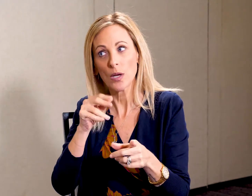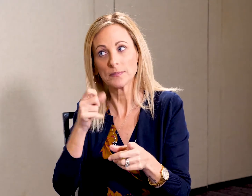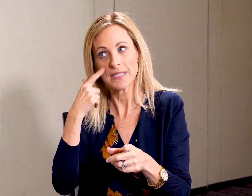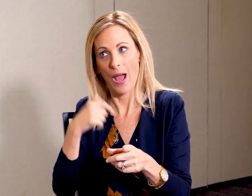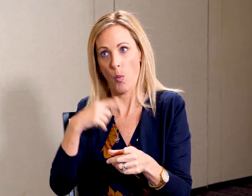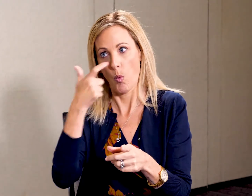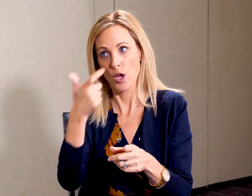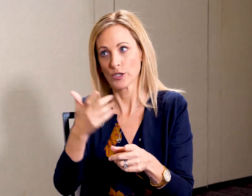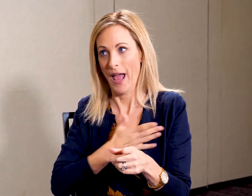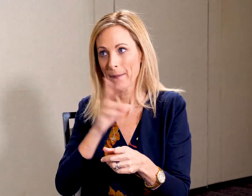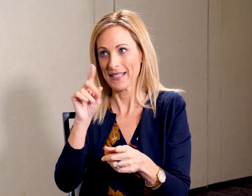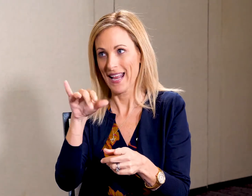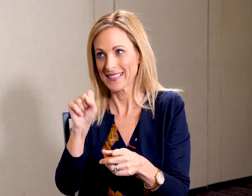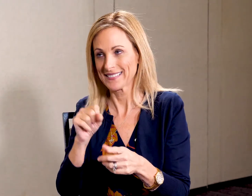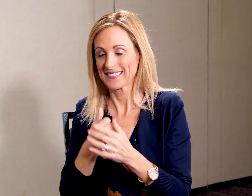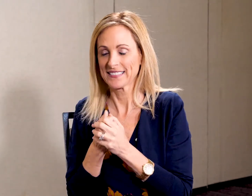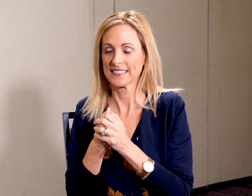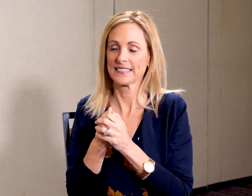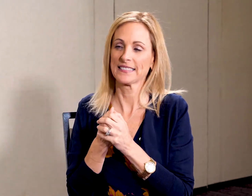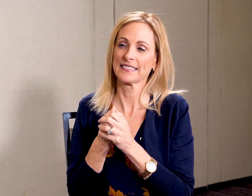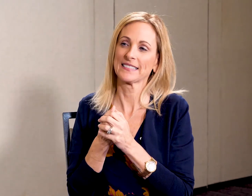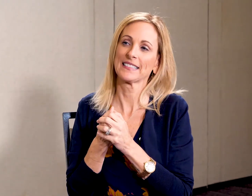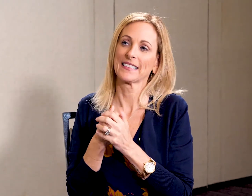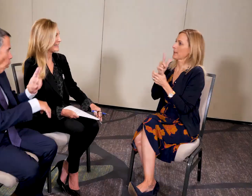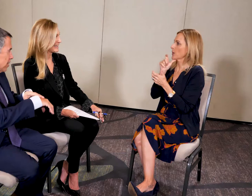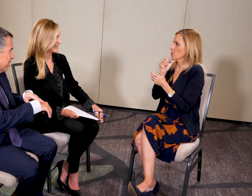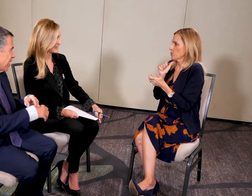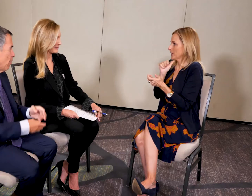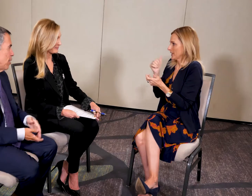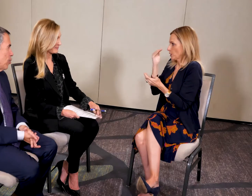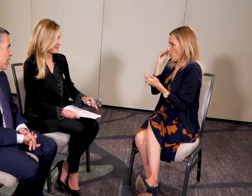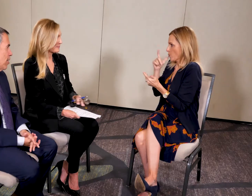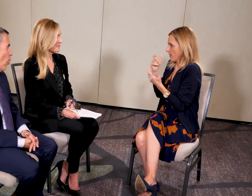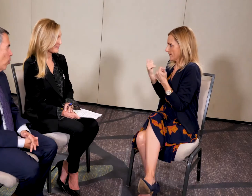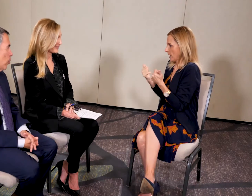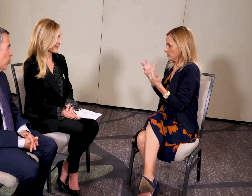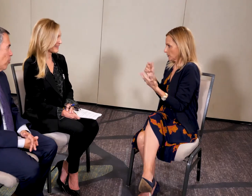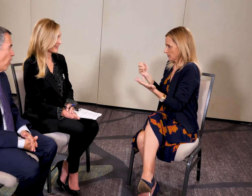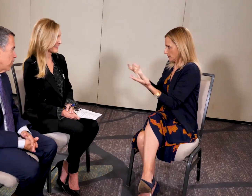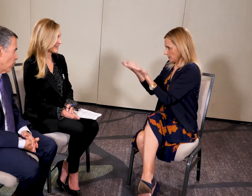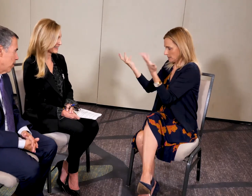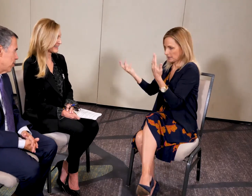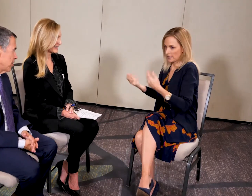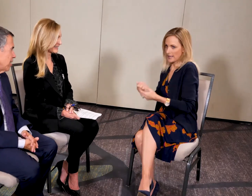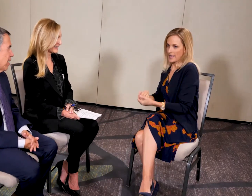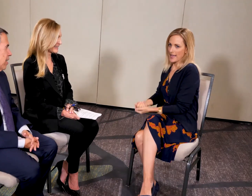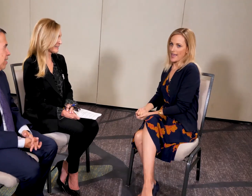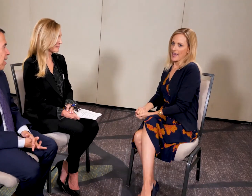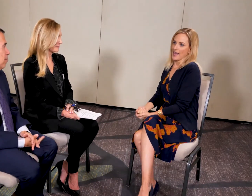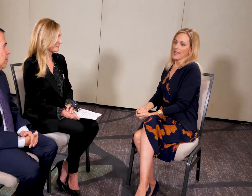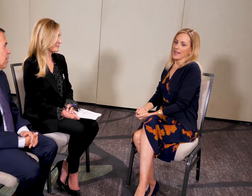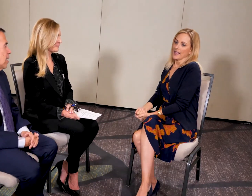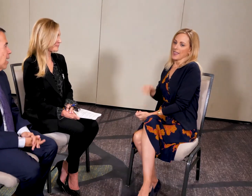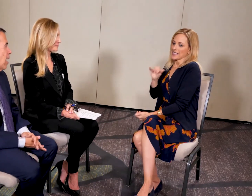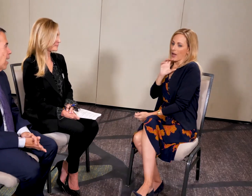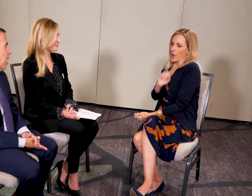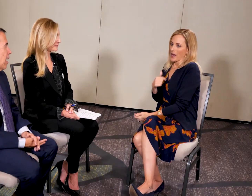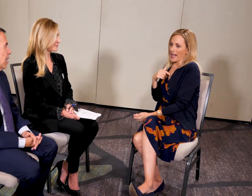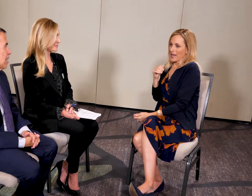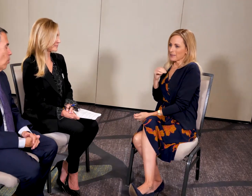who he was because I watched Happy Days. Of course. I mean, who didn't know who the Fonz was at the time? And that's how old